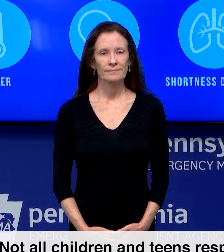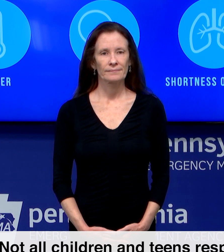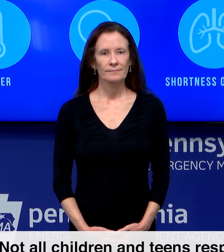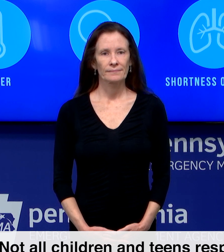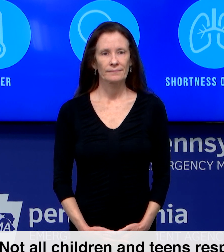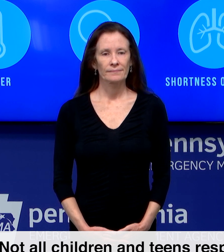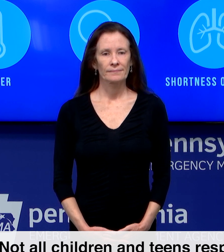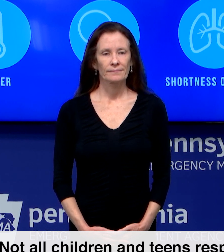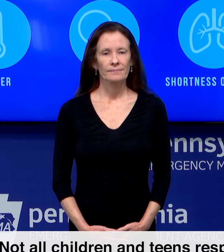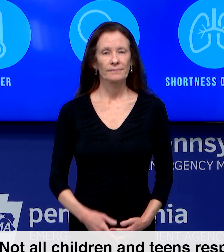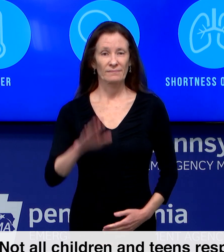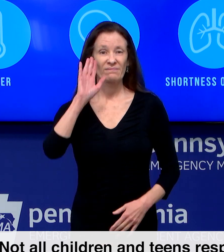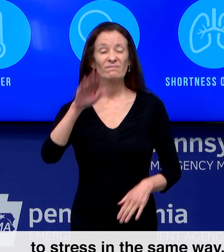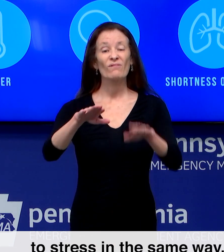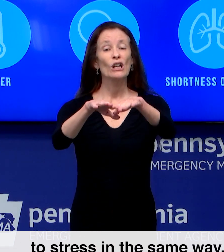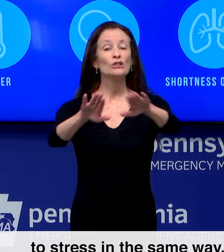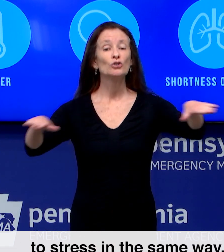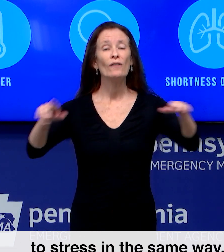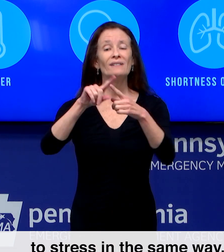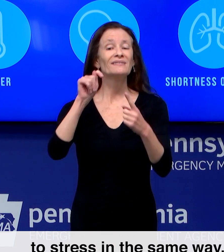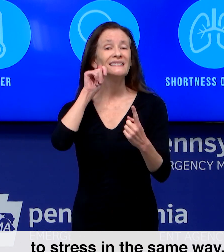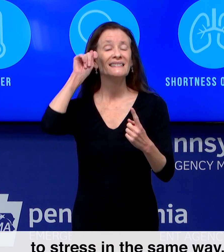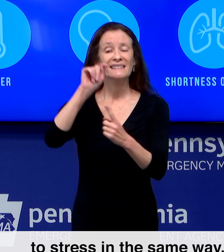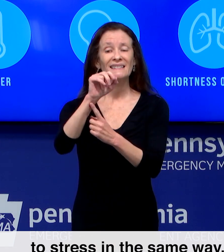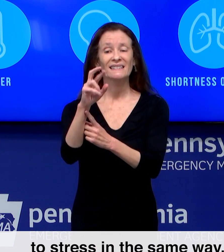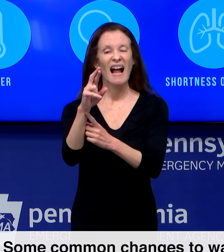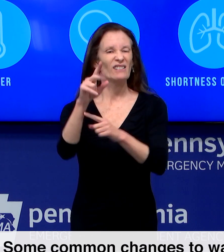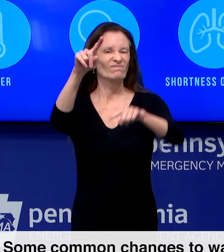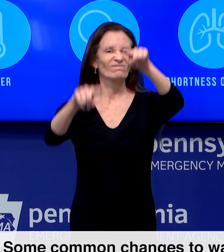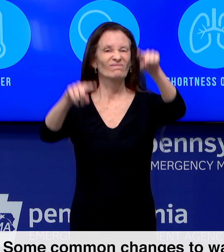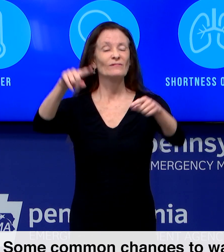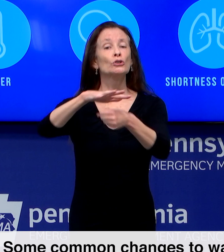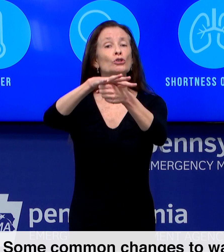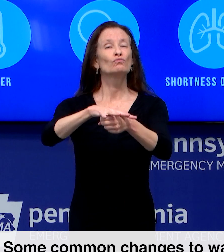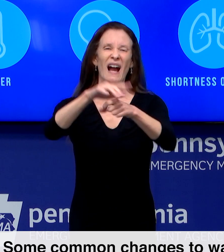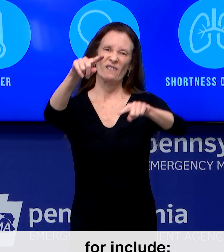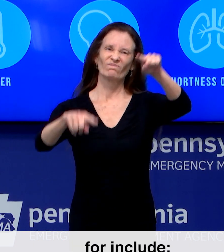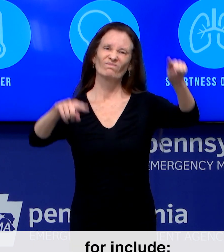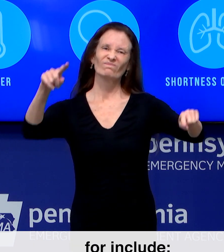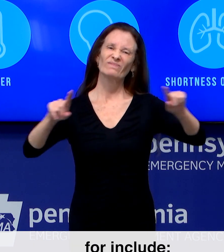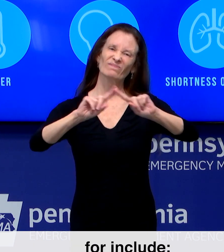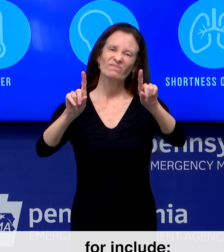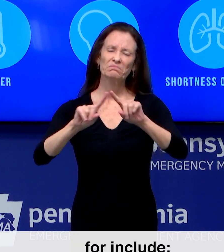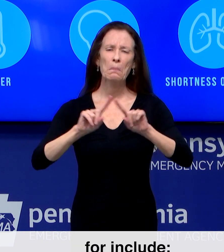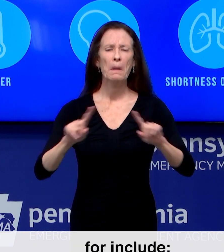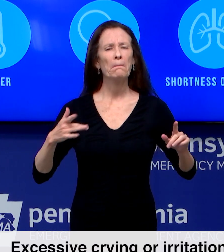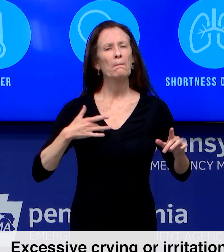Not all children and teens respond to stress in the same way. Some common changes to watch for include